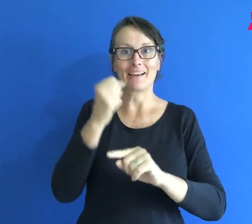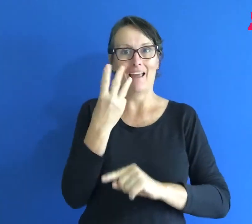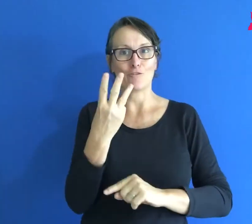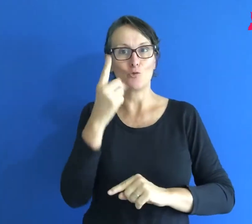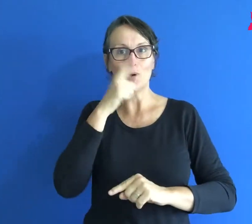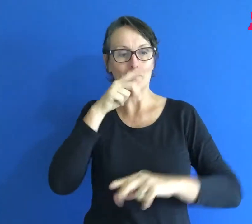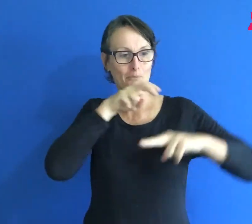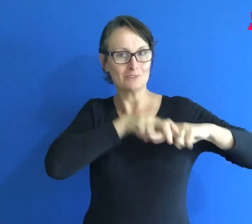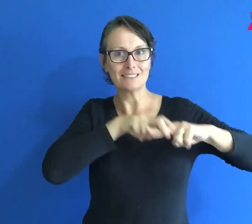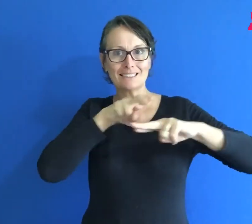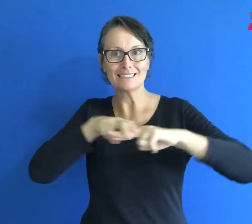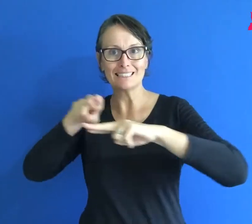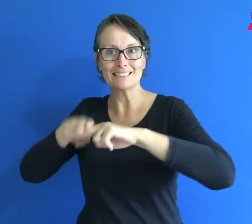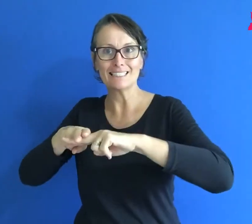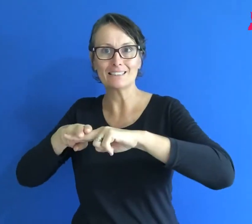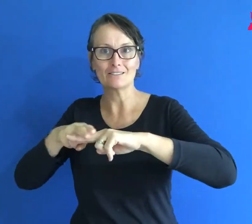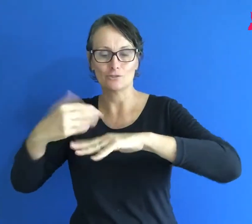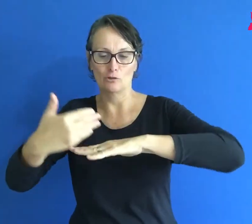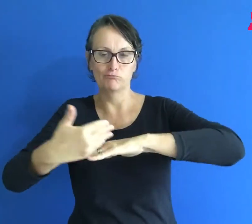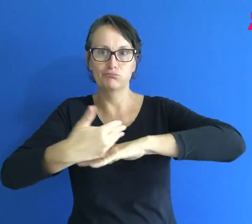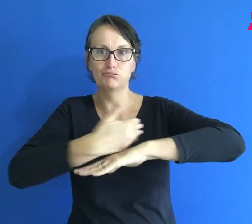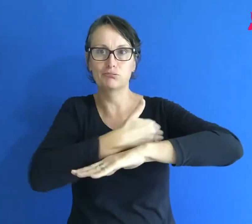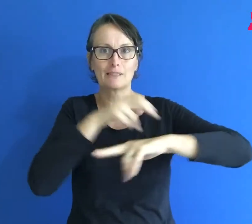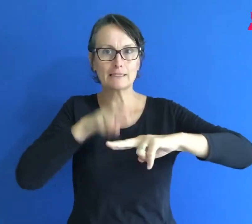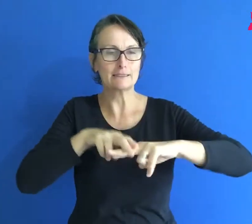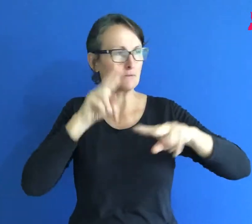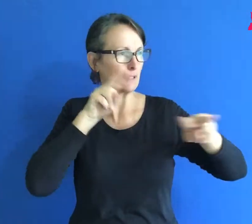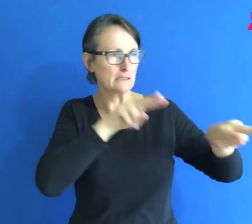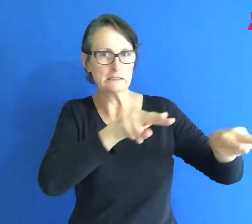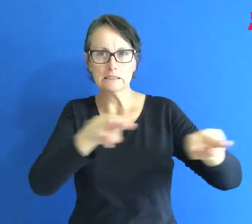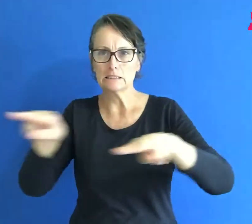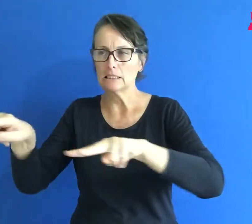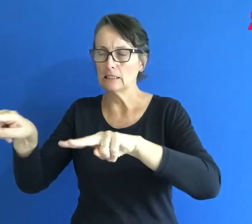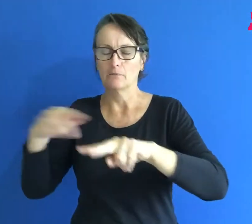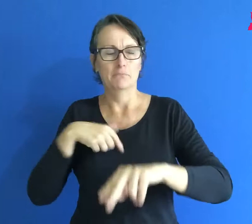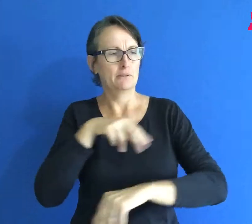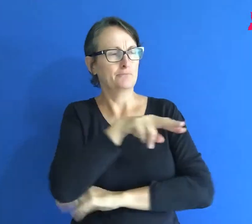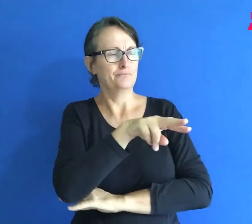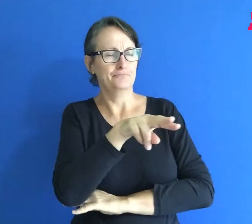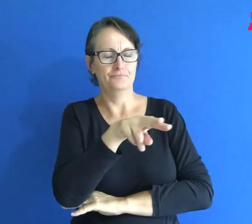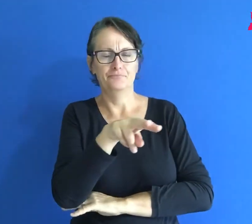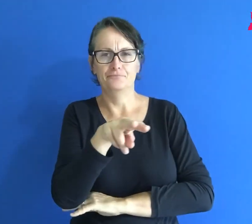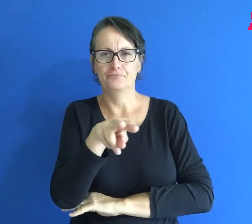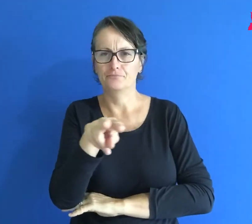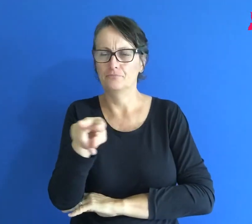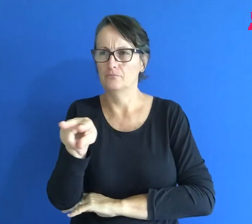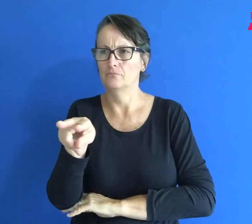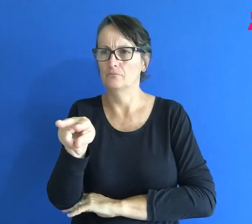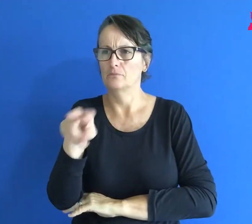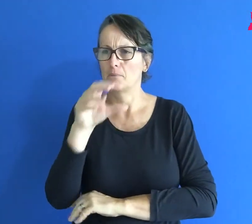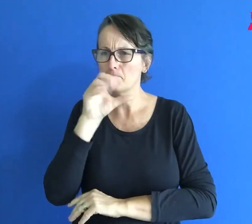sort of, a little bit of shielding. And so you could look out around at everything. And I looked out and I looked out. And there's a guy lying on his back